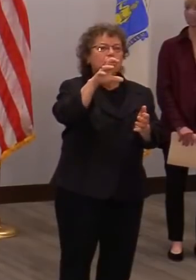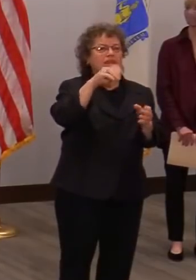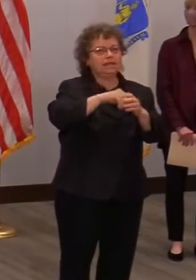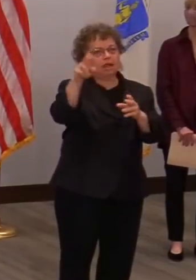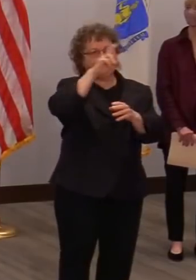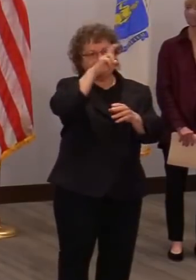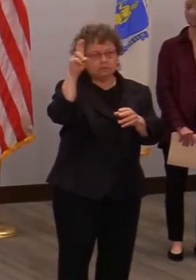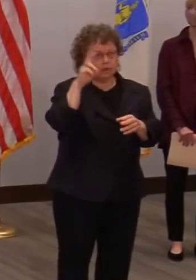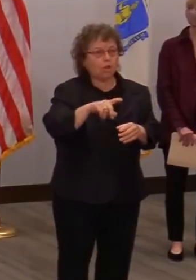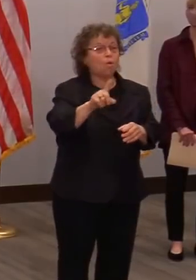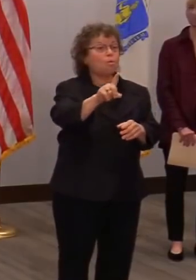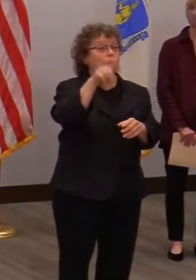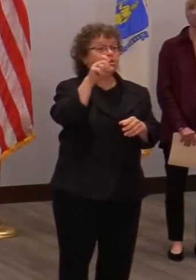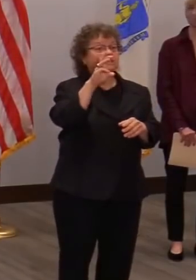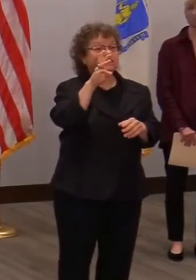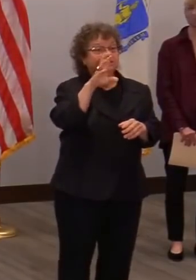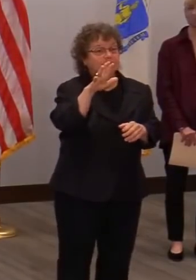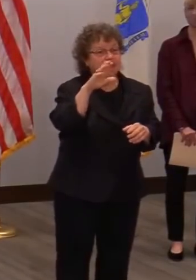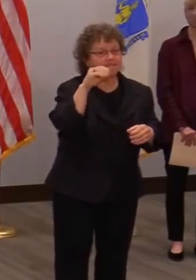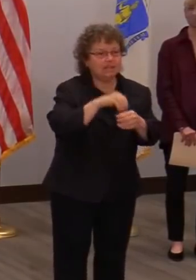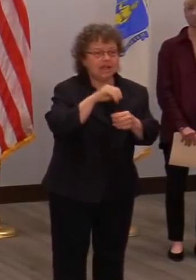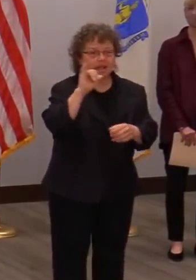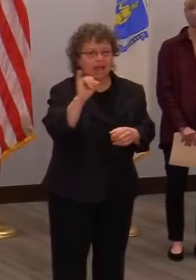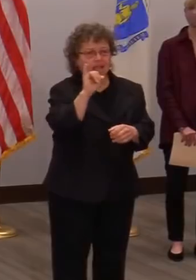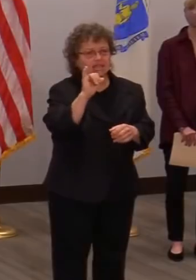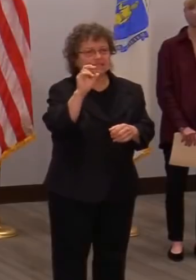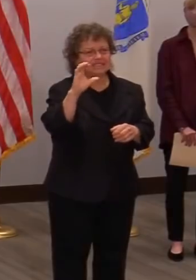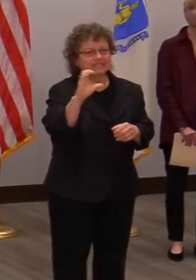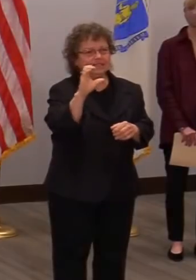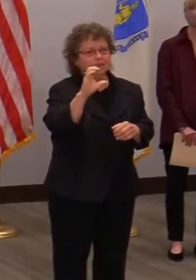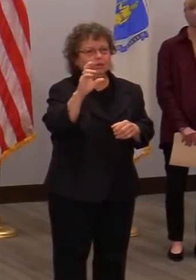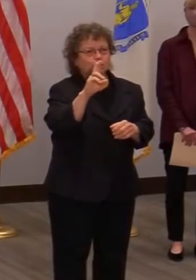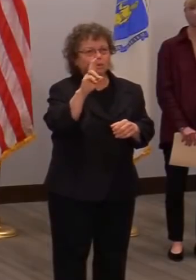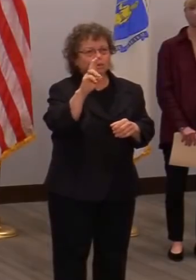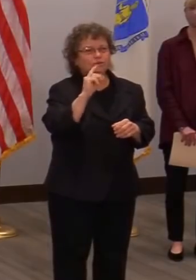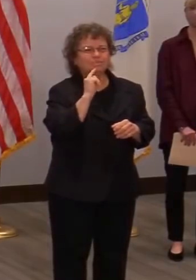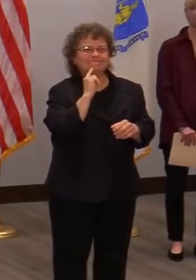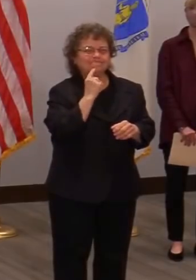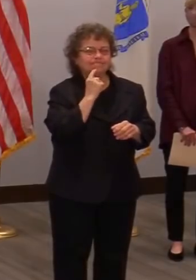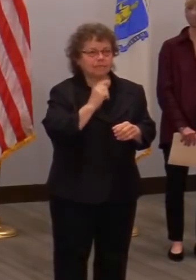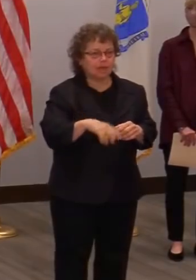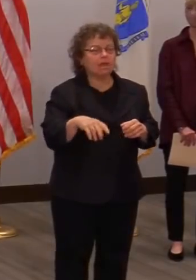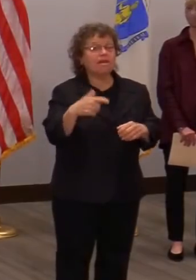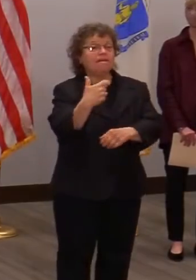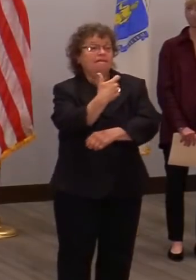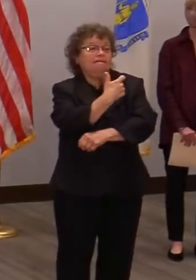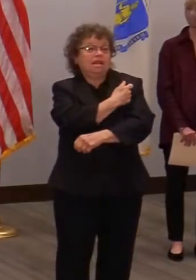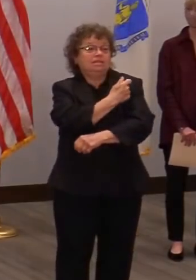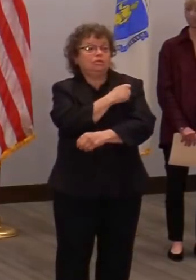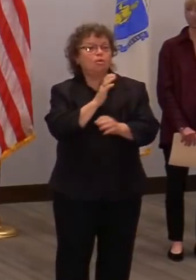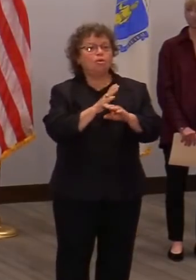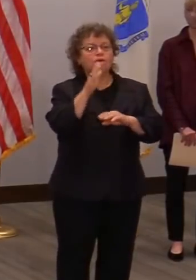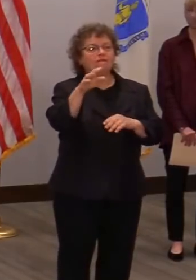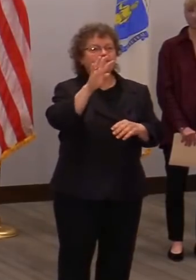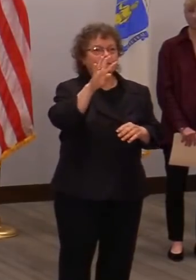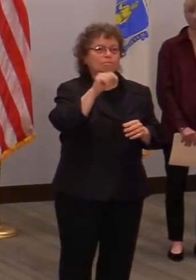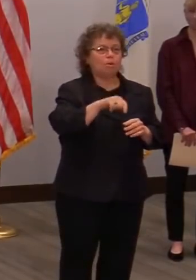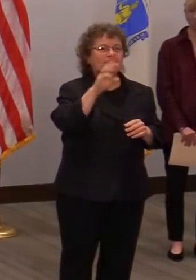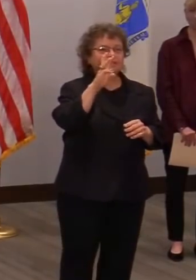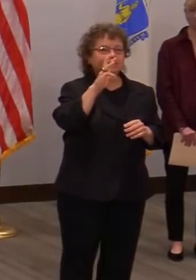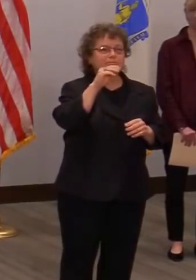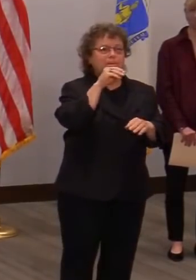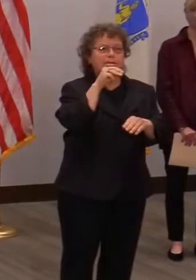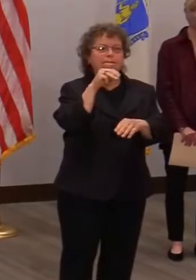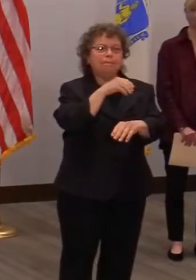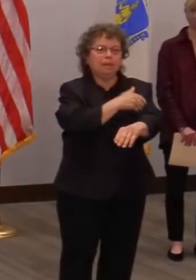and 165 are in the ICU. With respect to vaccines, over 4.6 million total doses